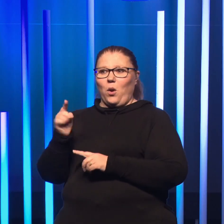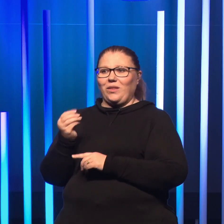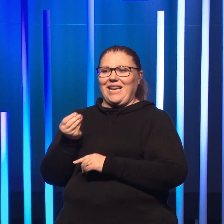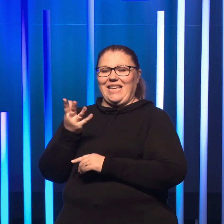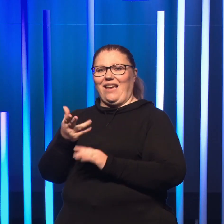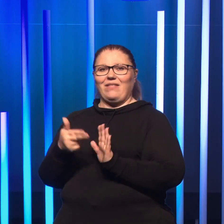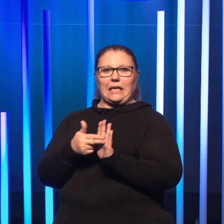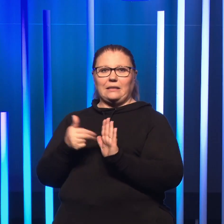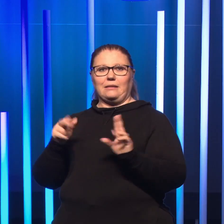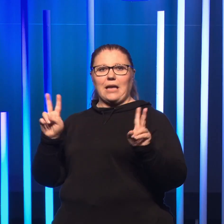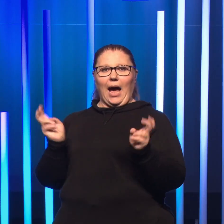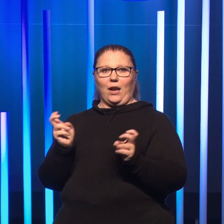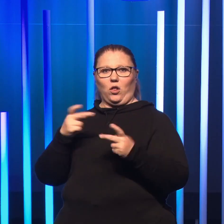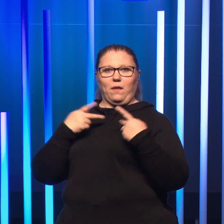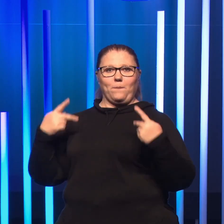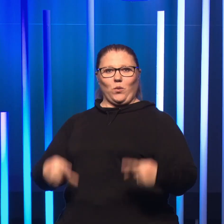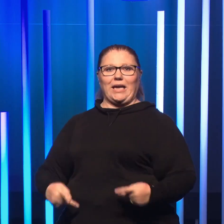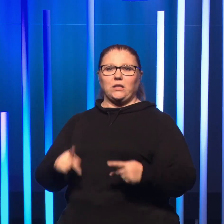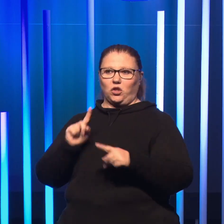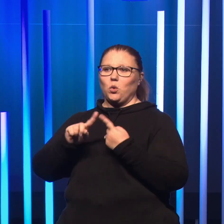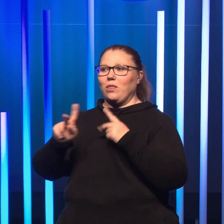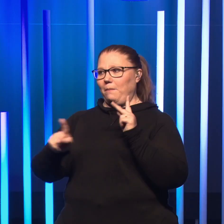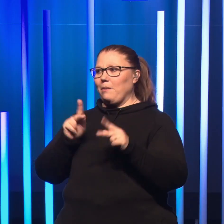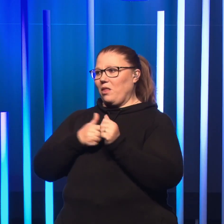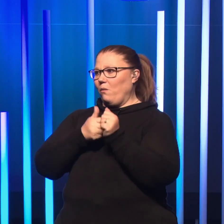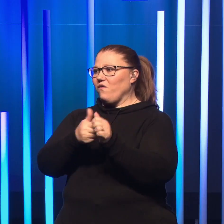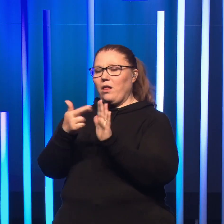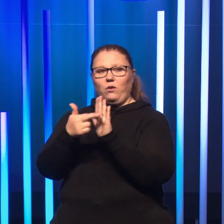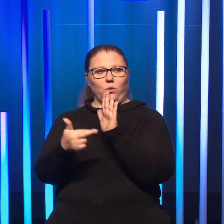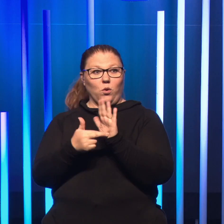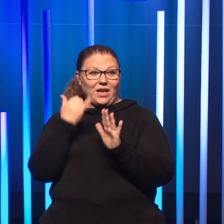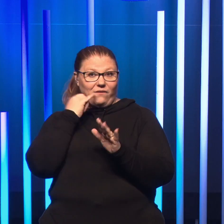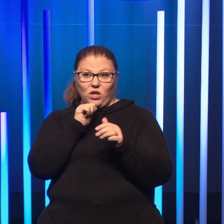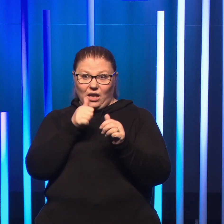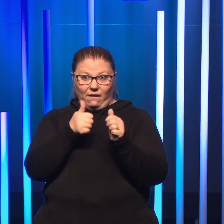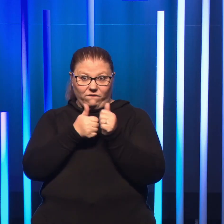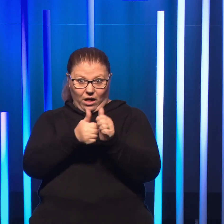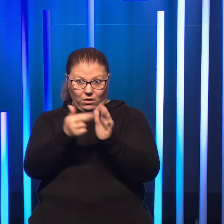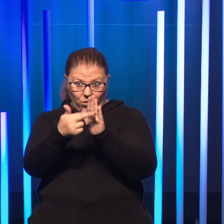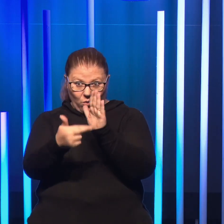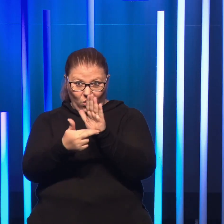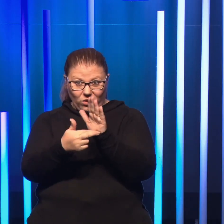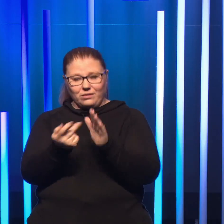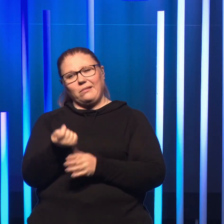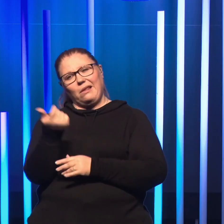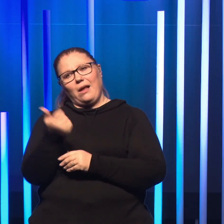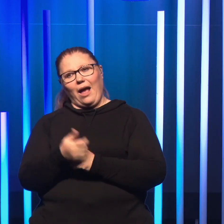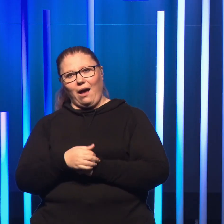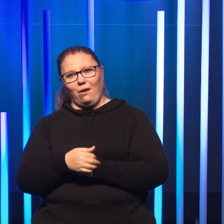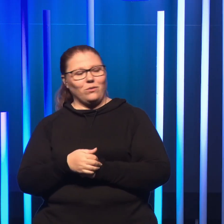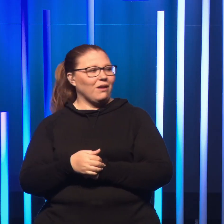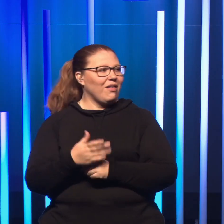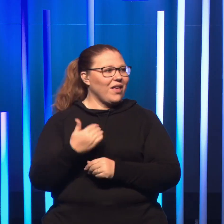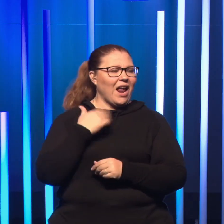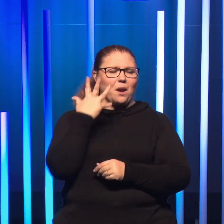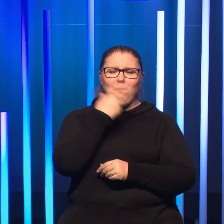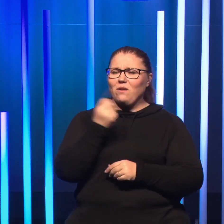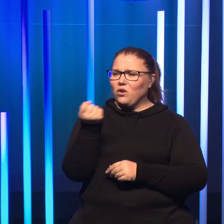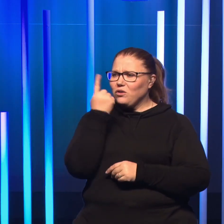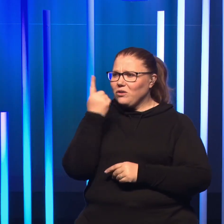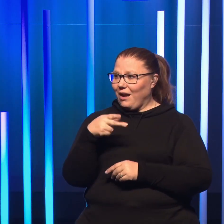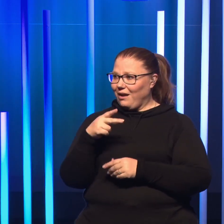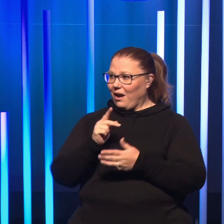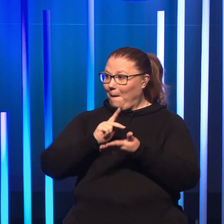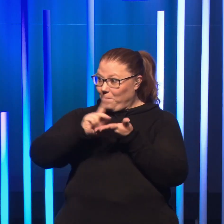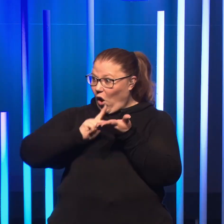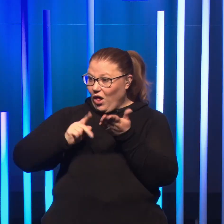right? And they were quick to say, if you didn't follow their way, you're out. But they had this beautiful understanding. Paul